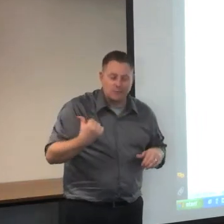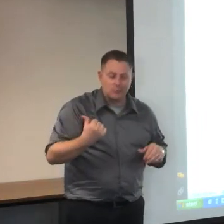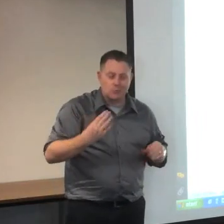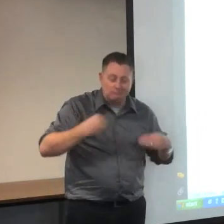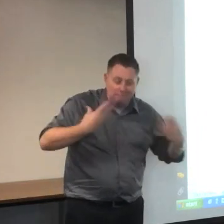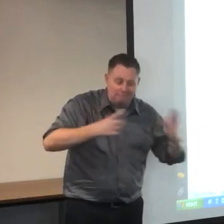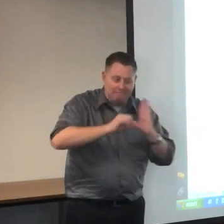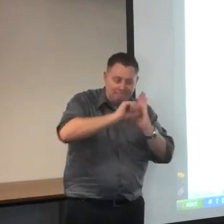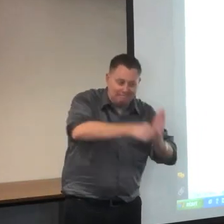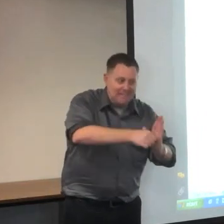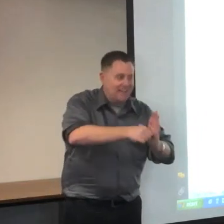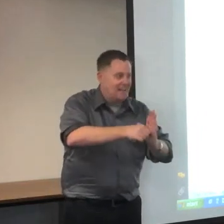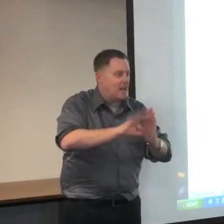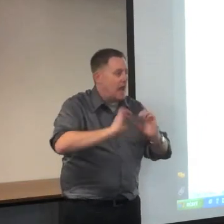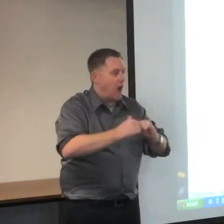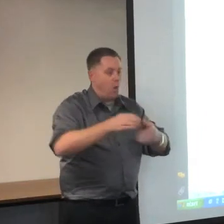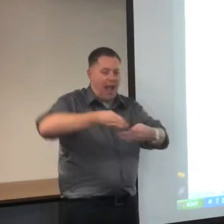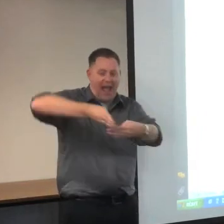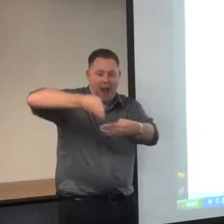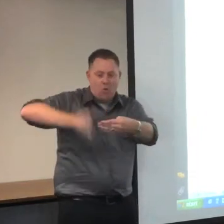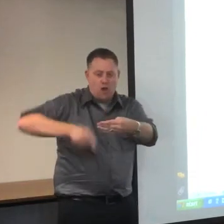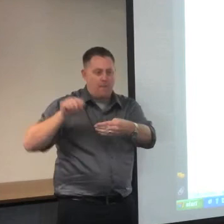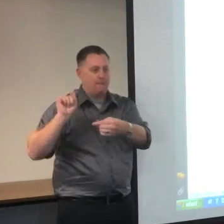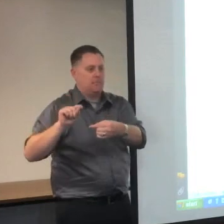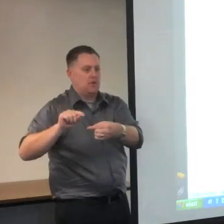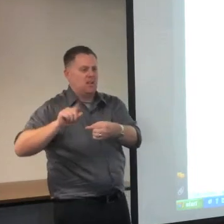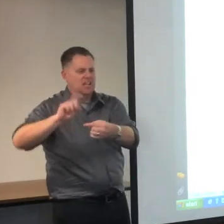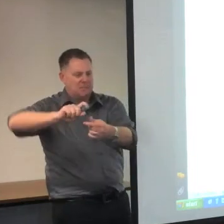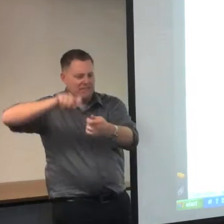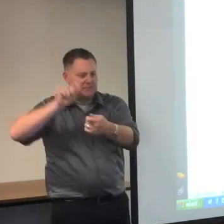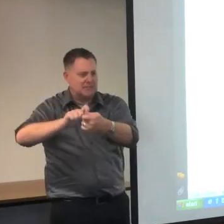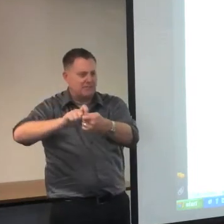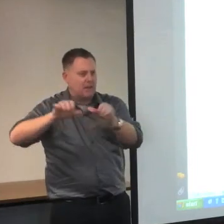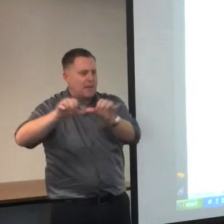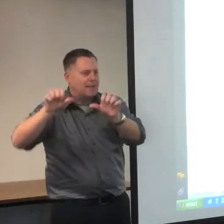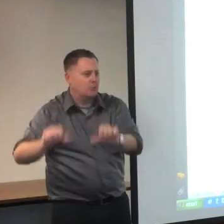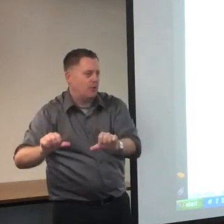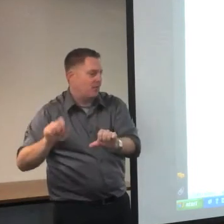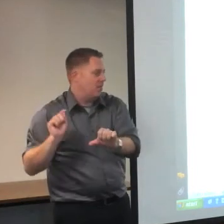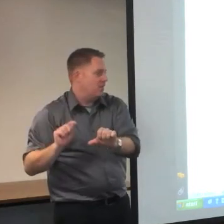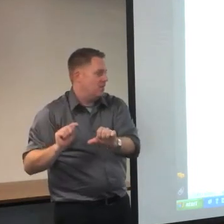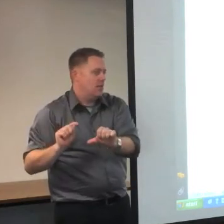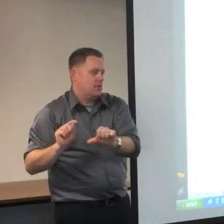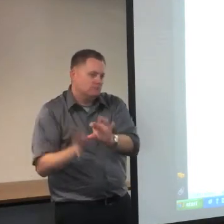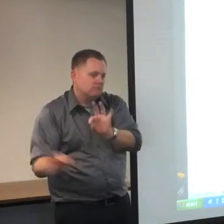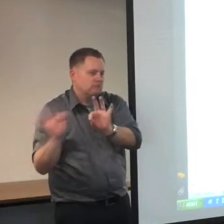point about how outcomes need to be specific and measurable, and